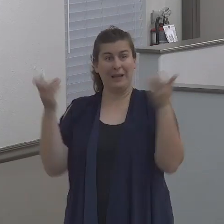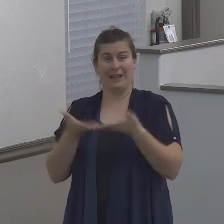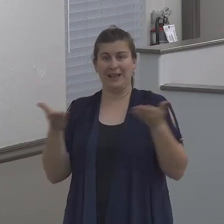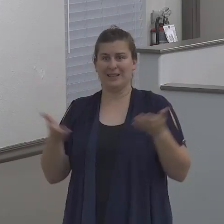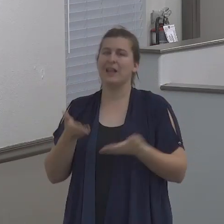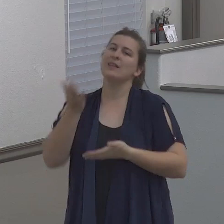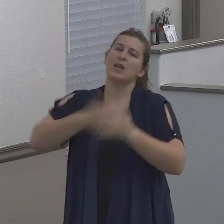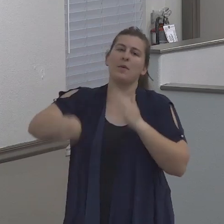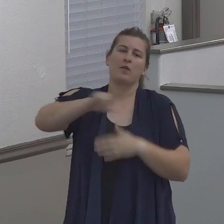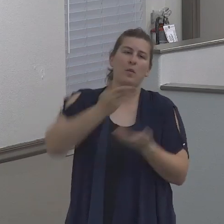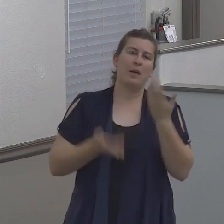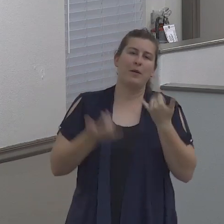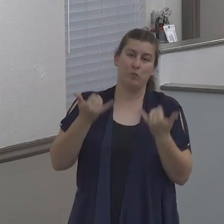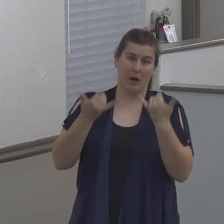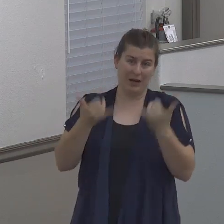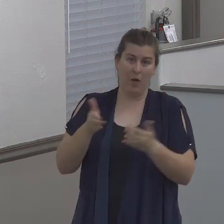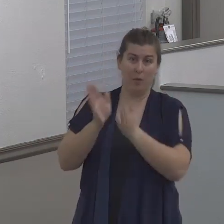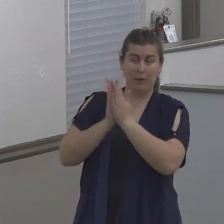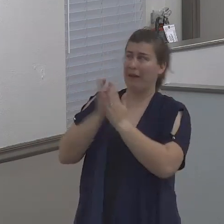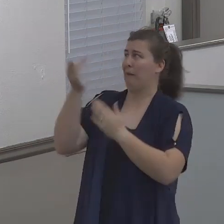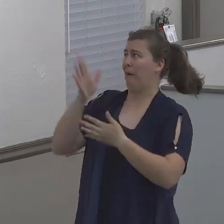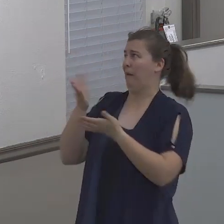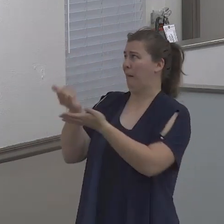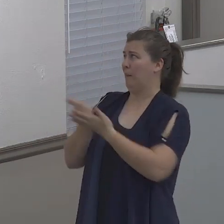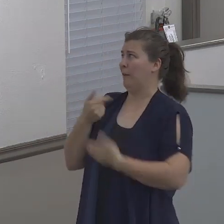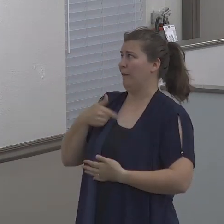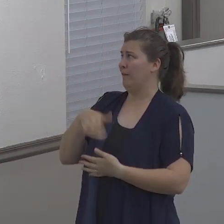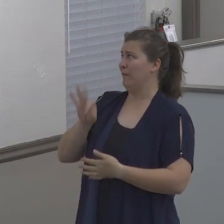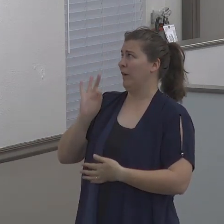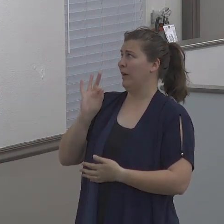and saying, God, I need to find those keys.